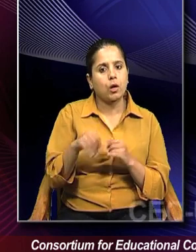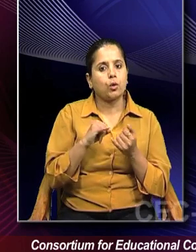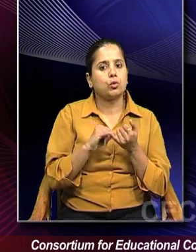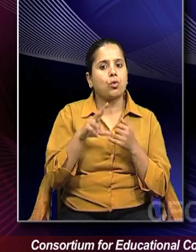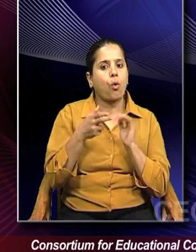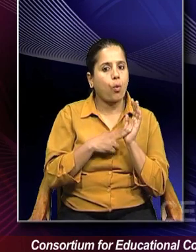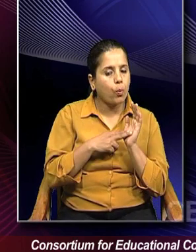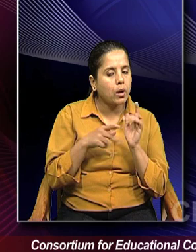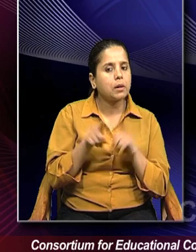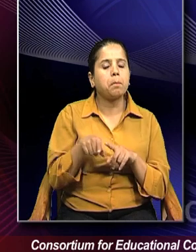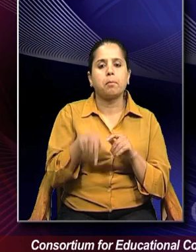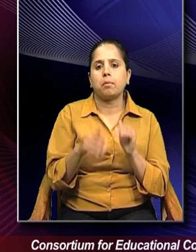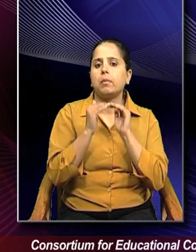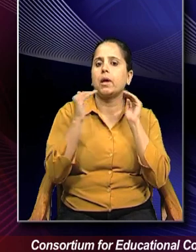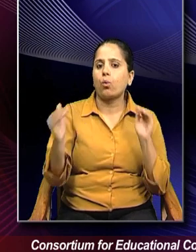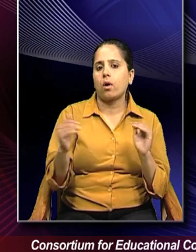and equal.